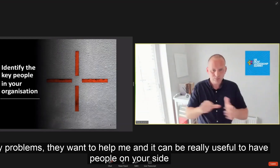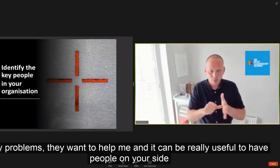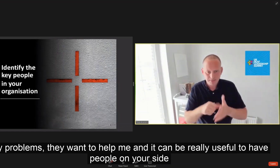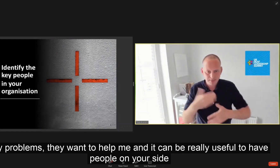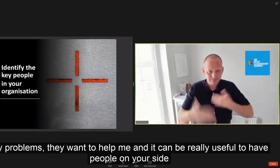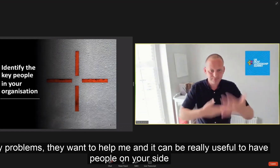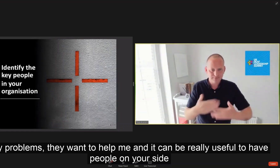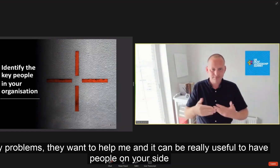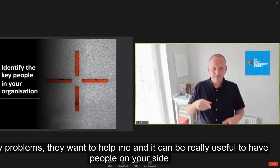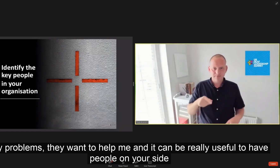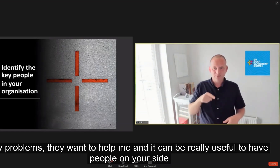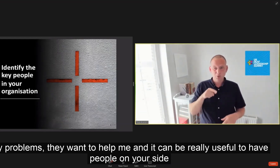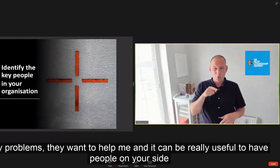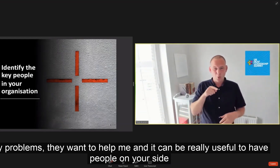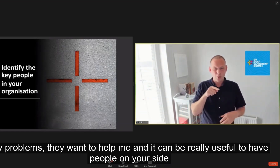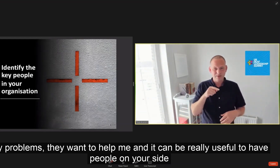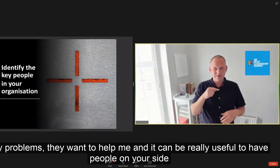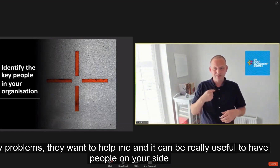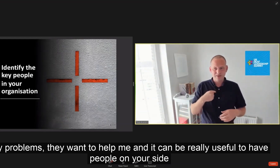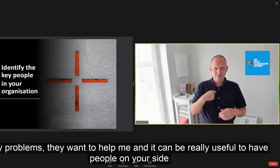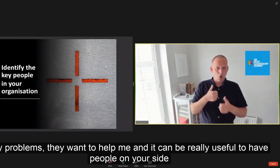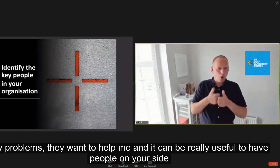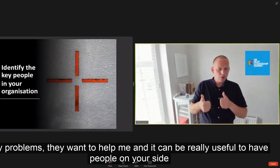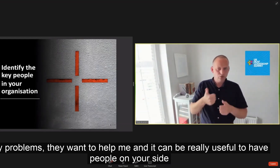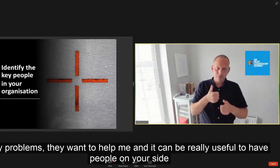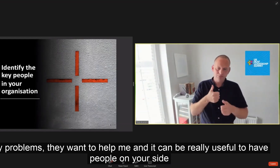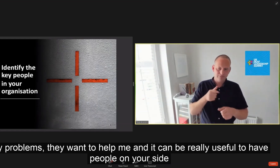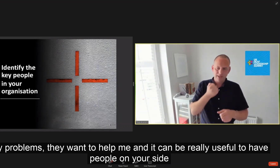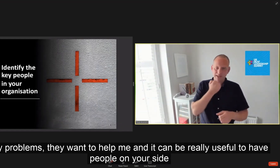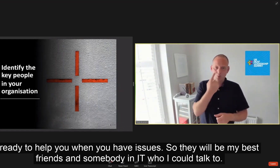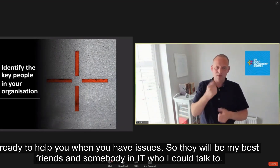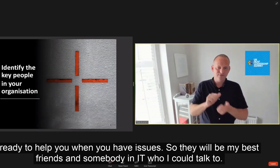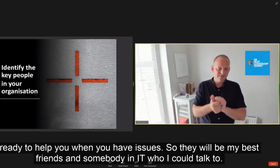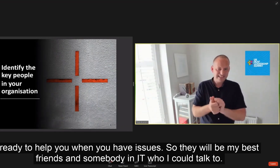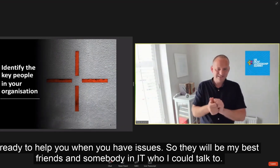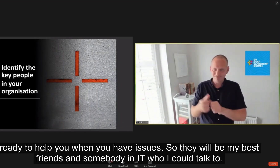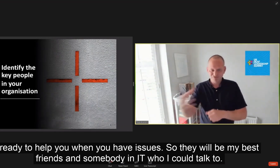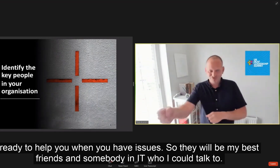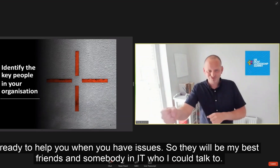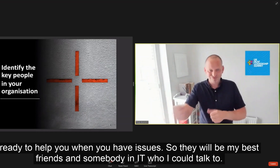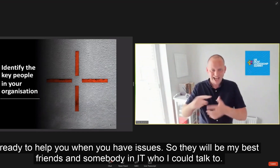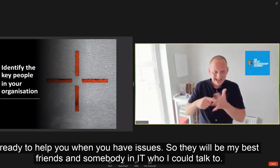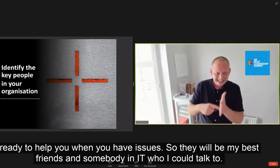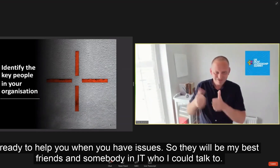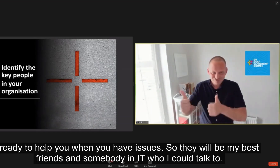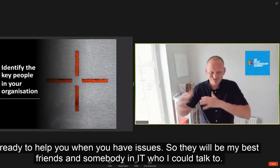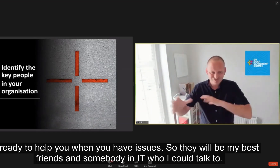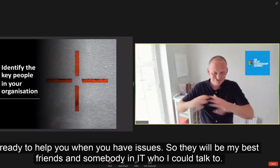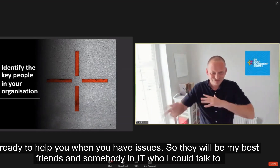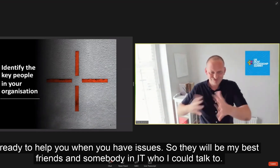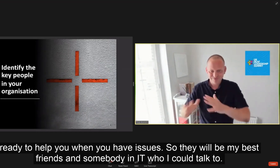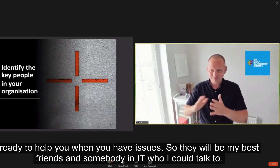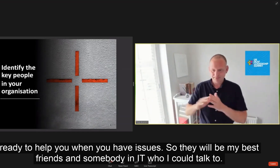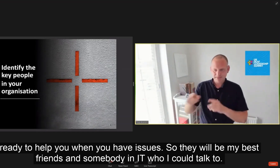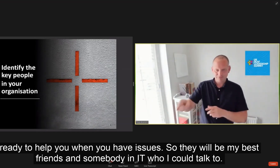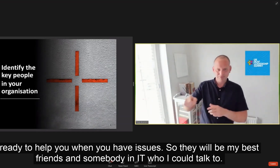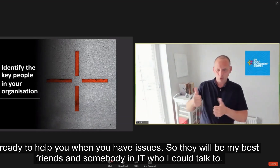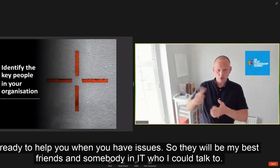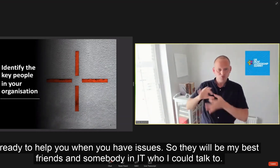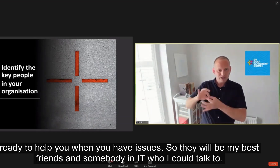it can be really useful to have those people on your side ready to help you when you have issues. So they're almost my best friend, somebody in IT